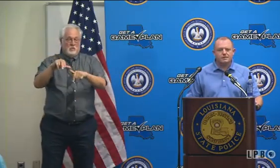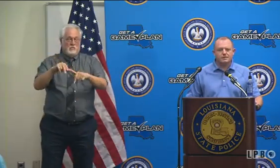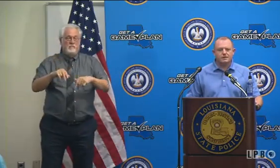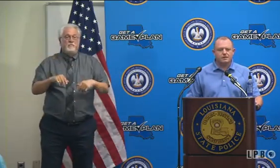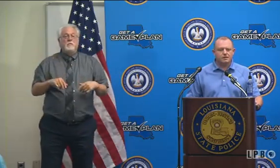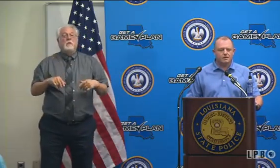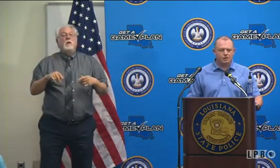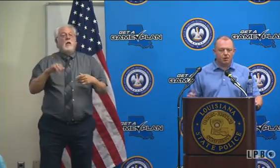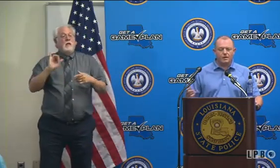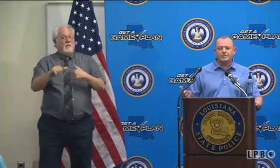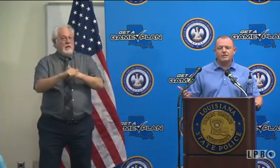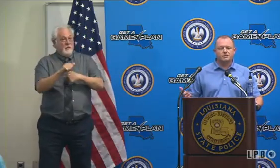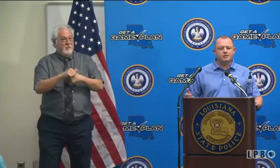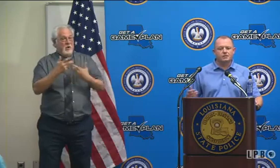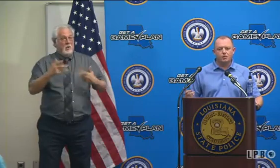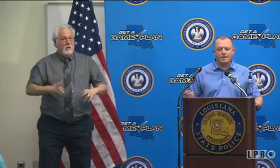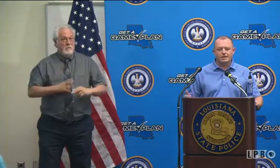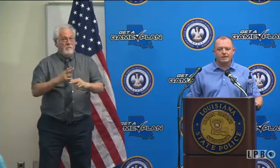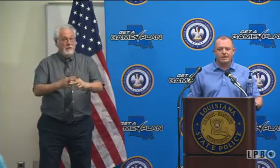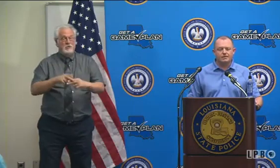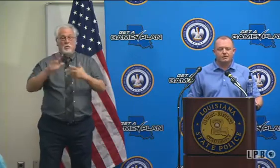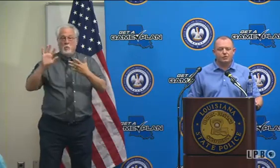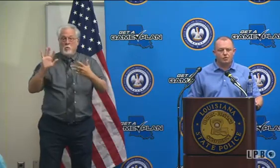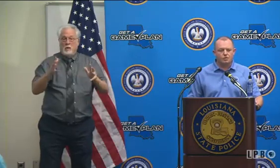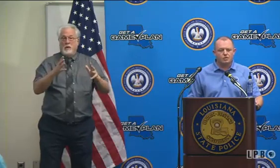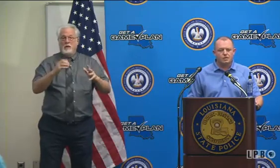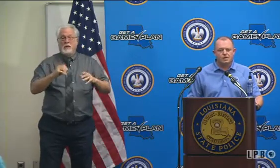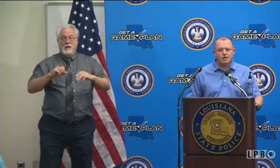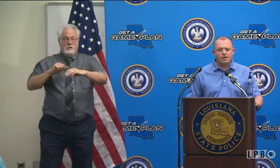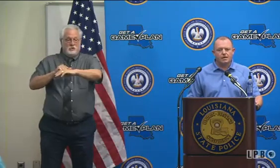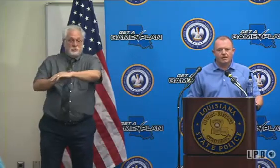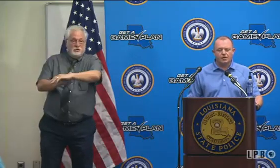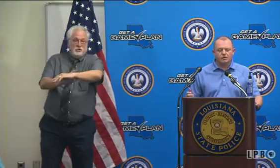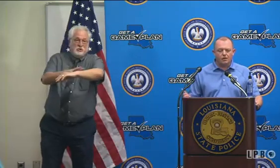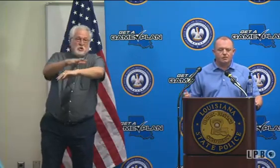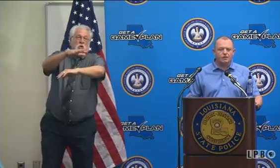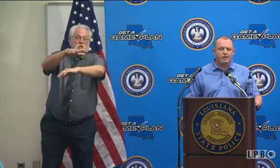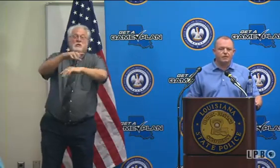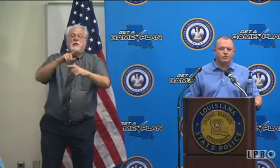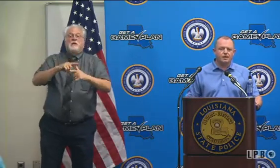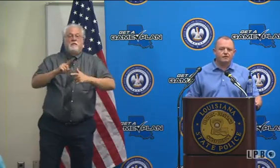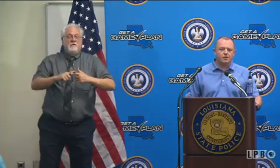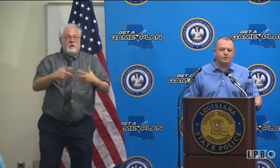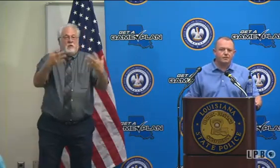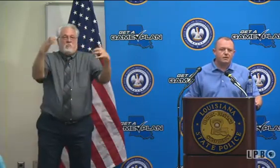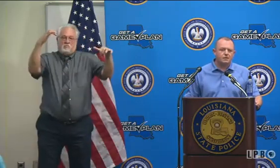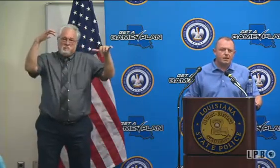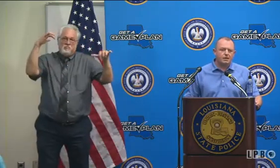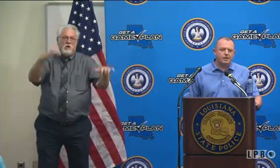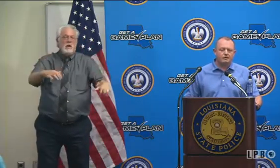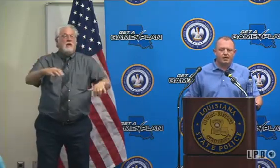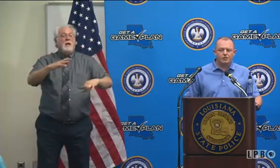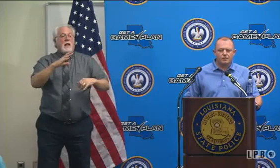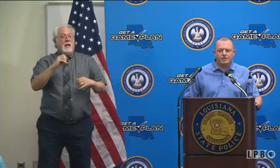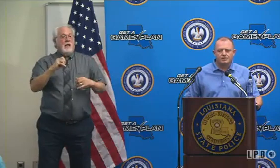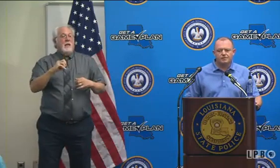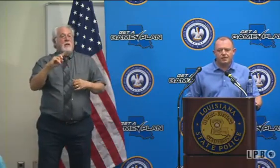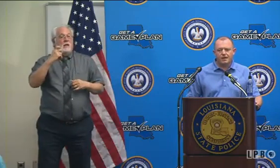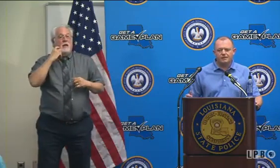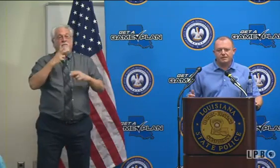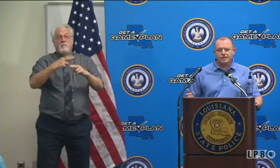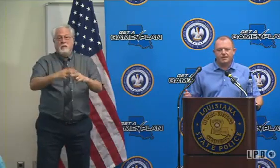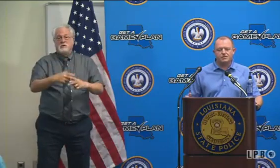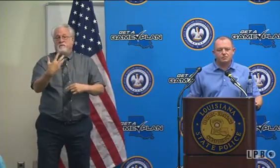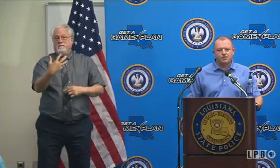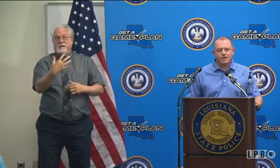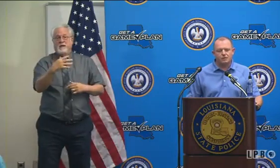threat already mentioned of the wind and the surge, there's also the heavy rainfall. And as the governor mentioned,